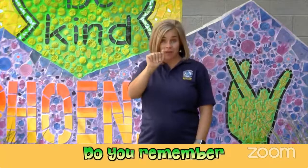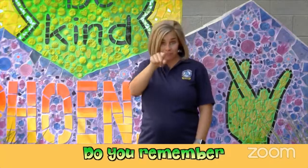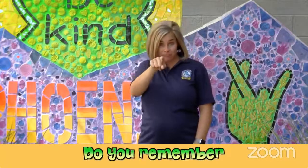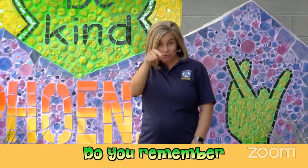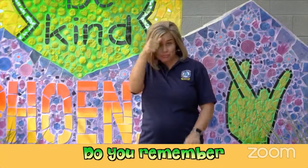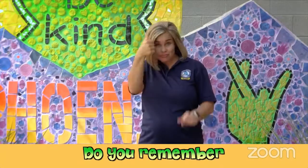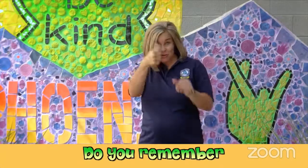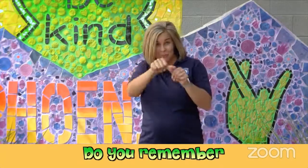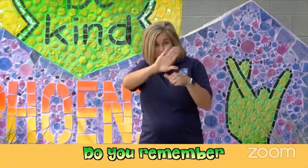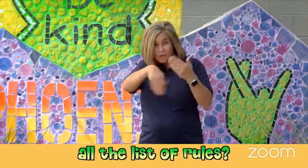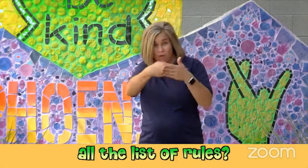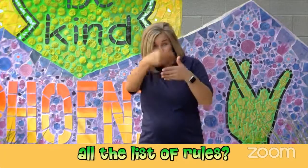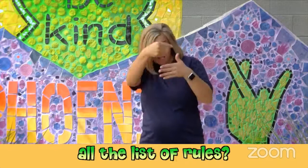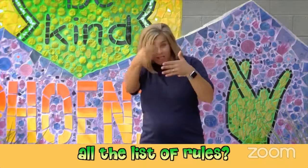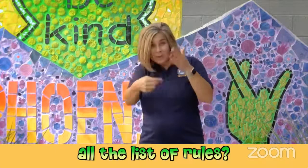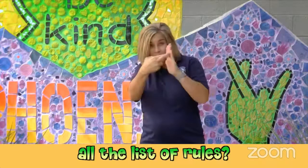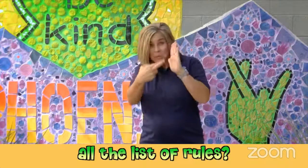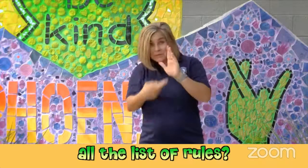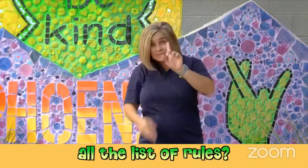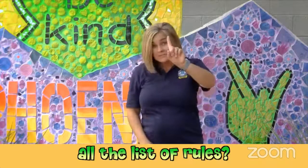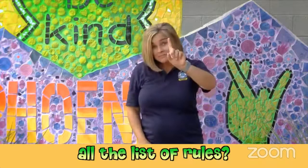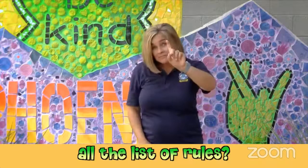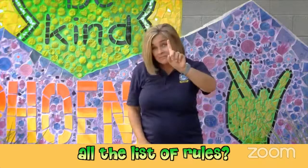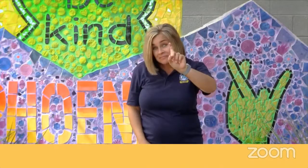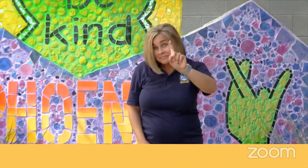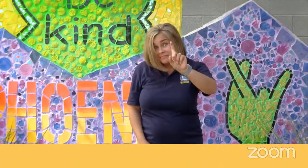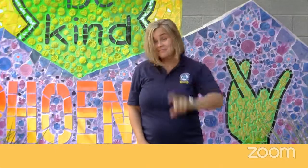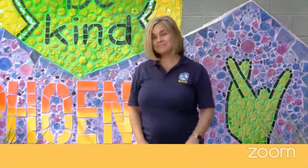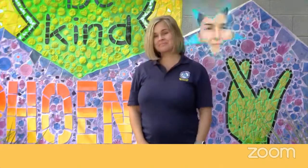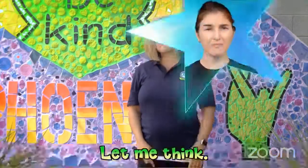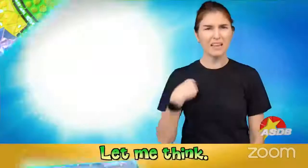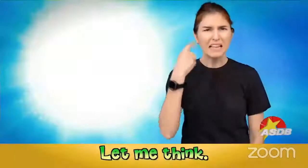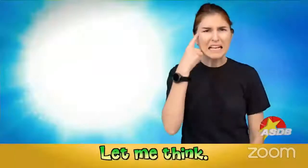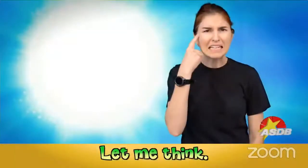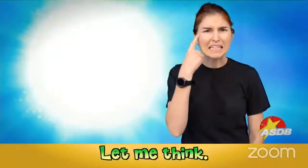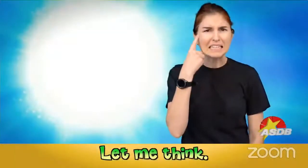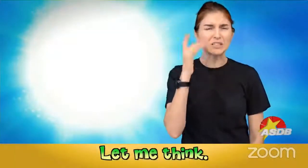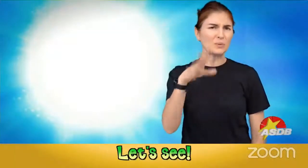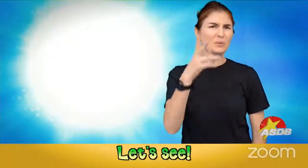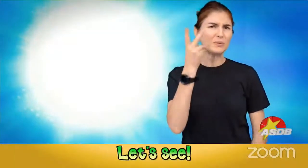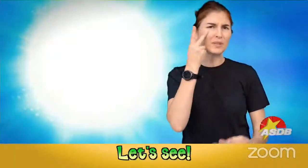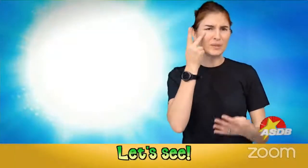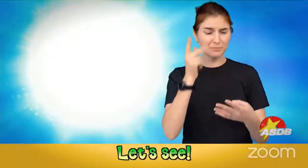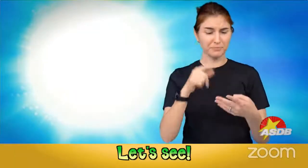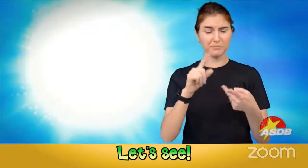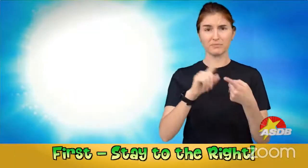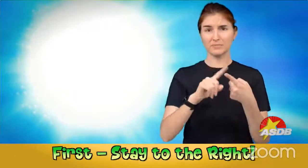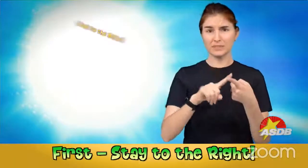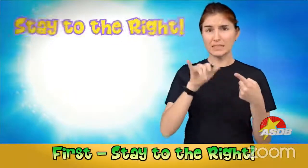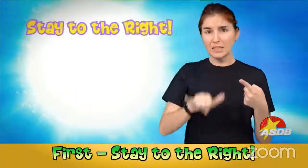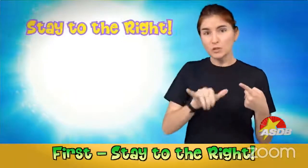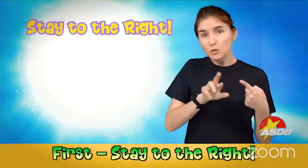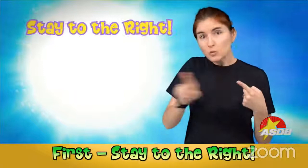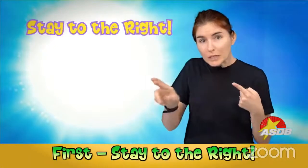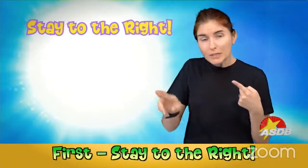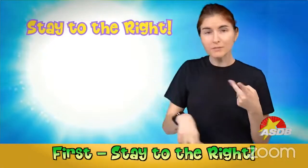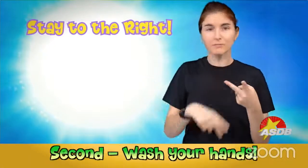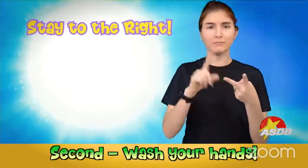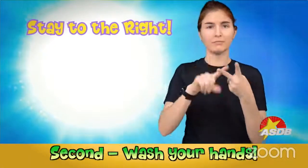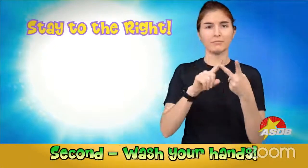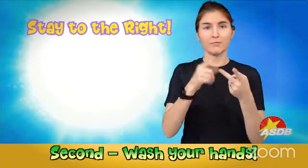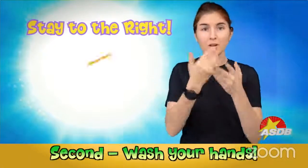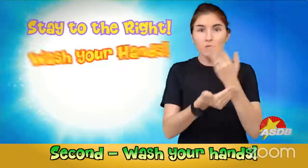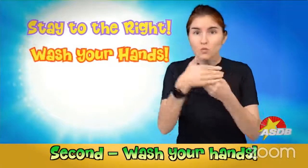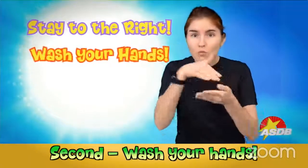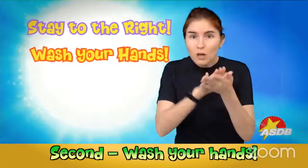Brianna, do you remember all of the list of rules? Let me think. Let's see. First, stay to the right.